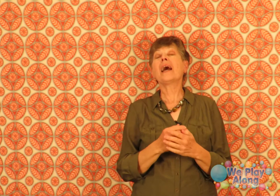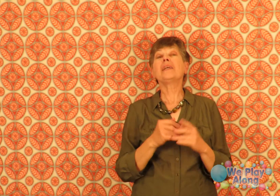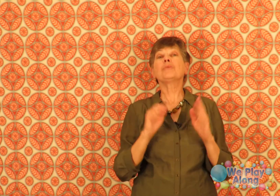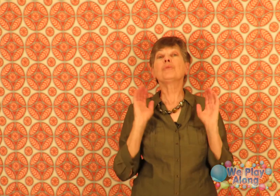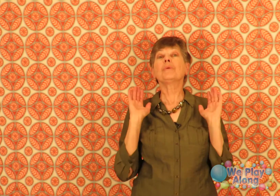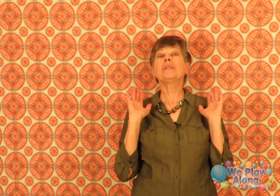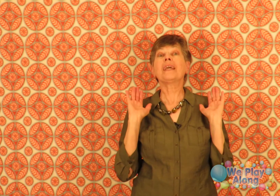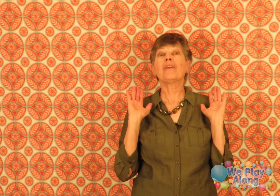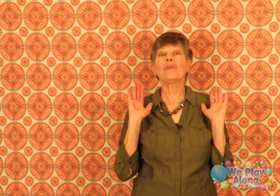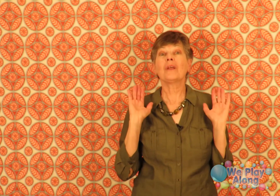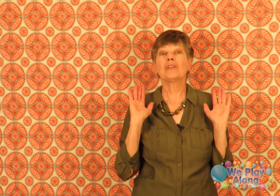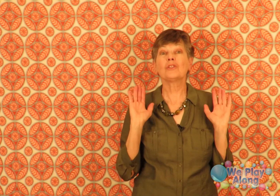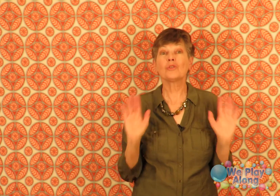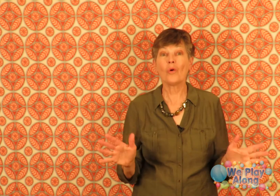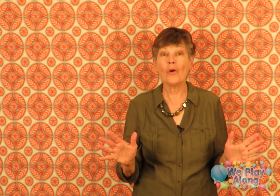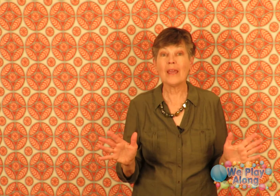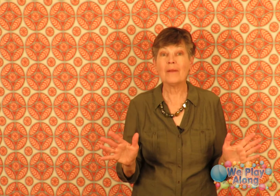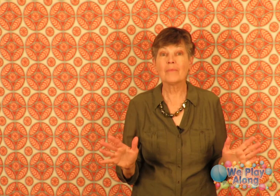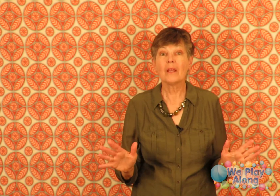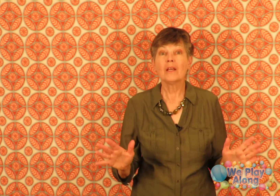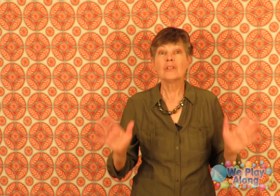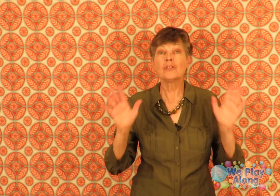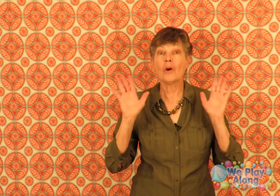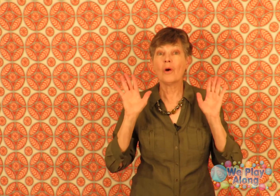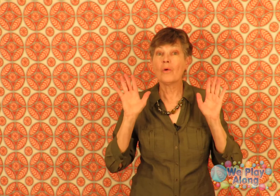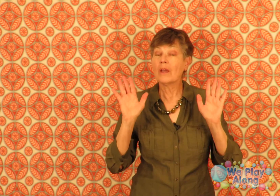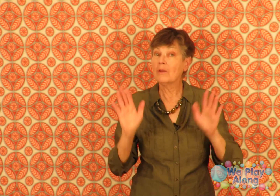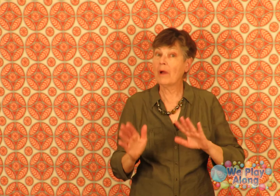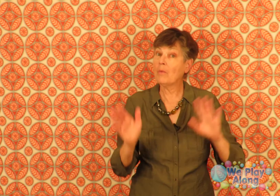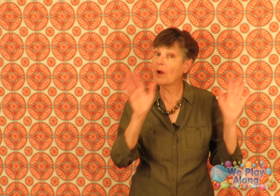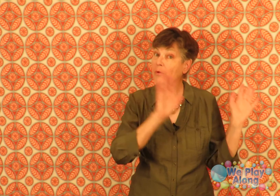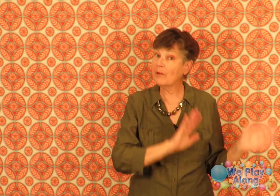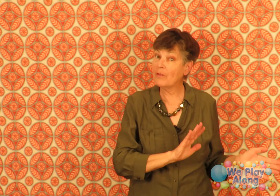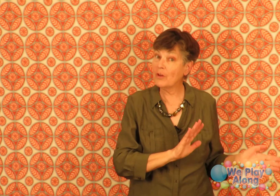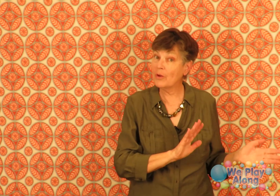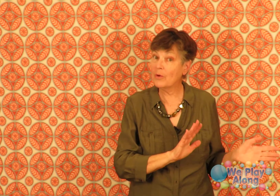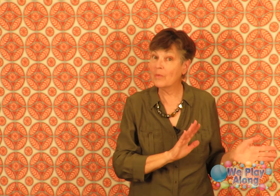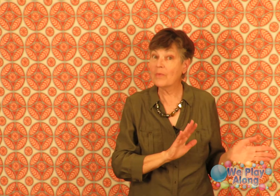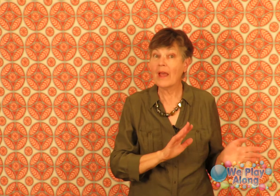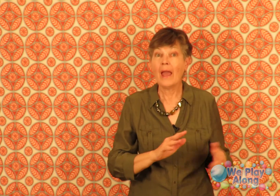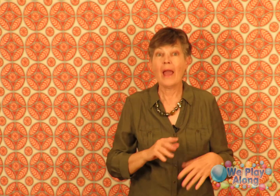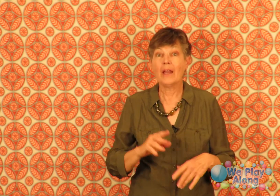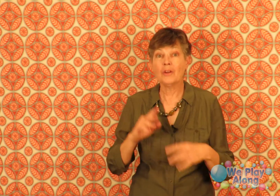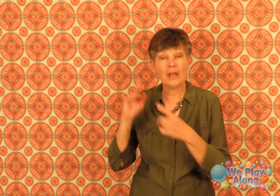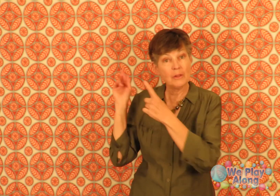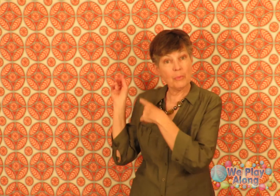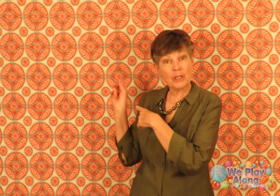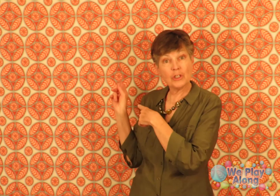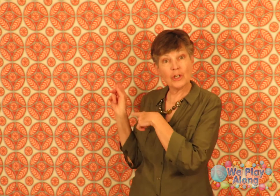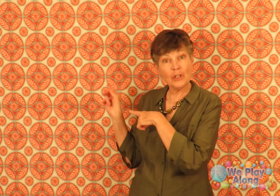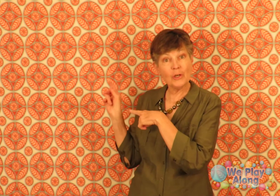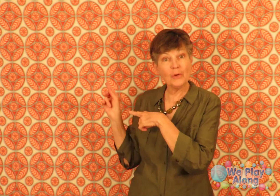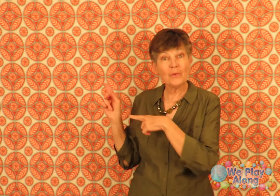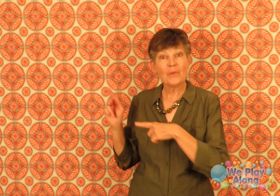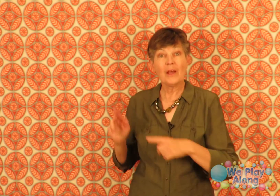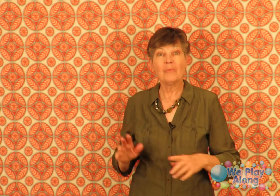signs and put them together in a story. So you might want to review, and you'll get the picture clue.